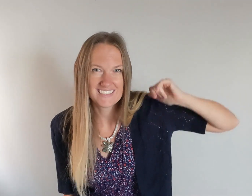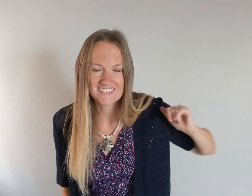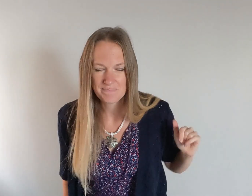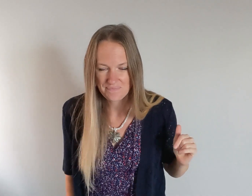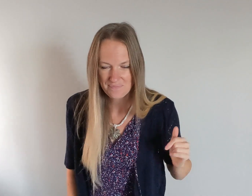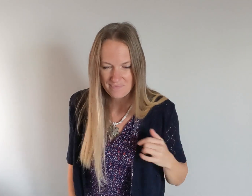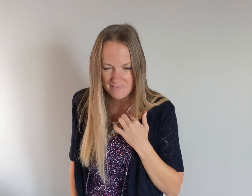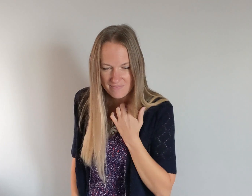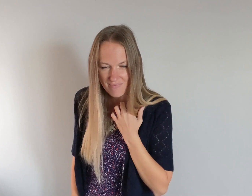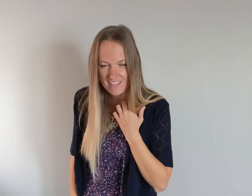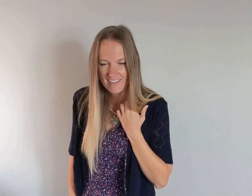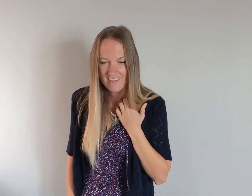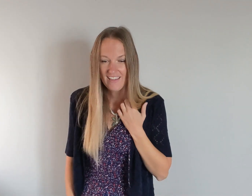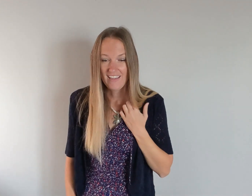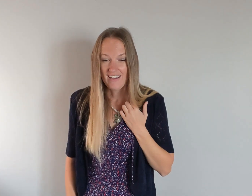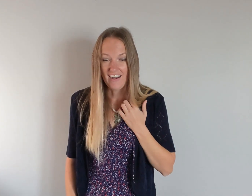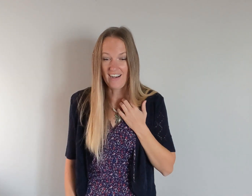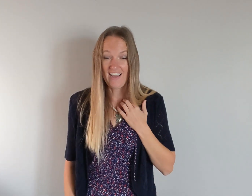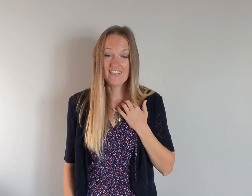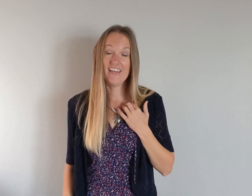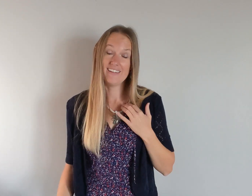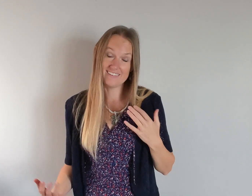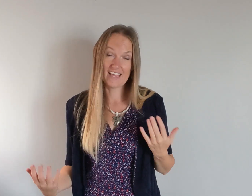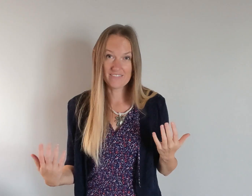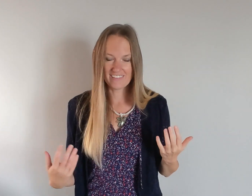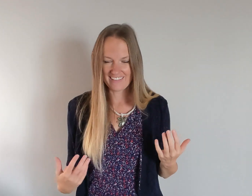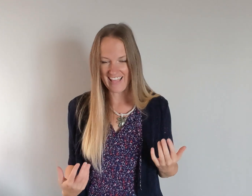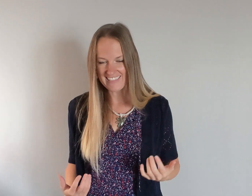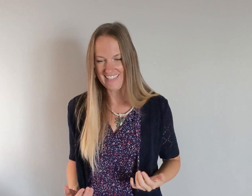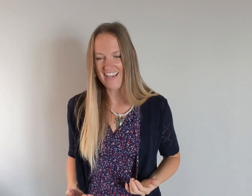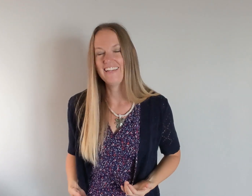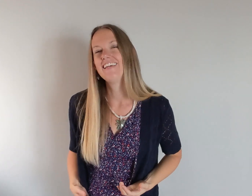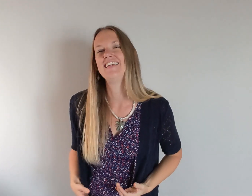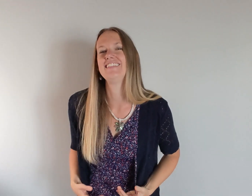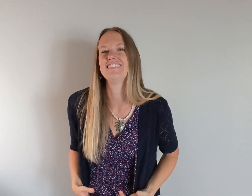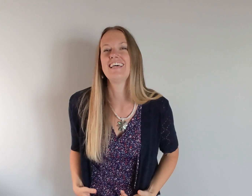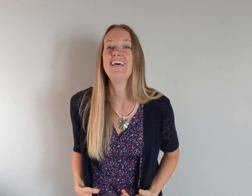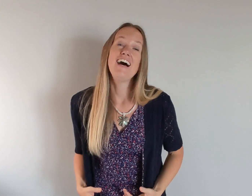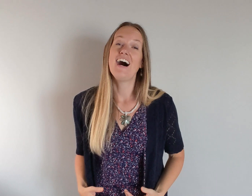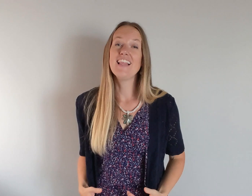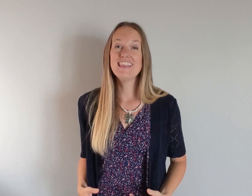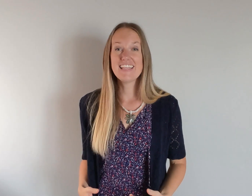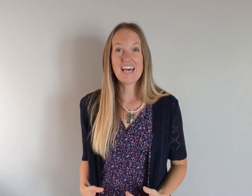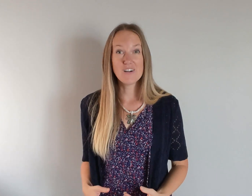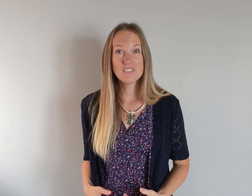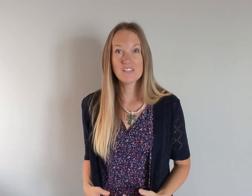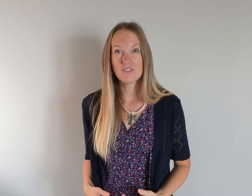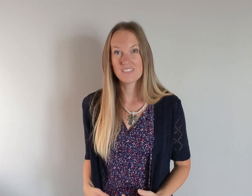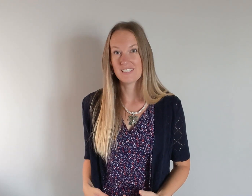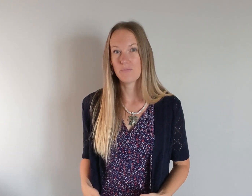Grace. Okay? And then, thankfully, the last line is let the house of the Lord sing